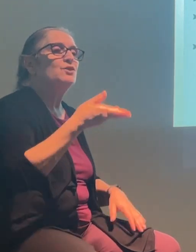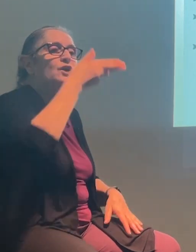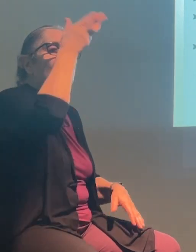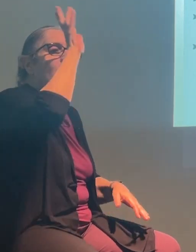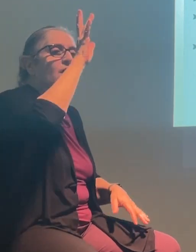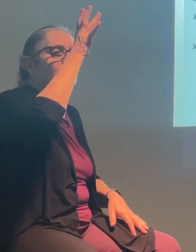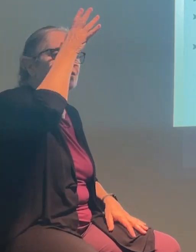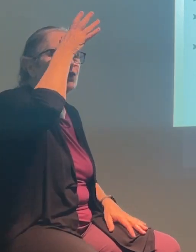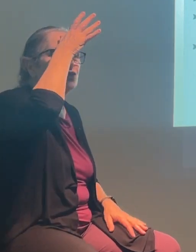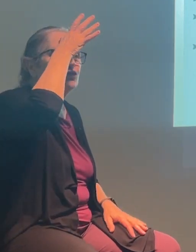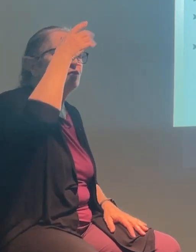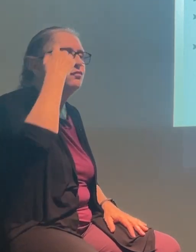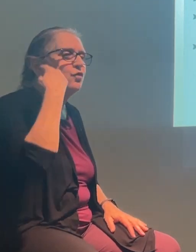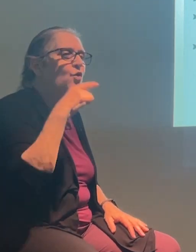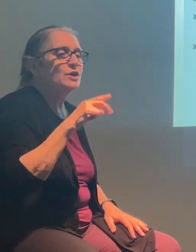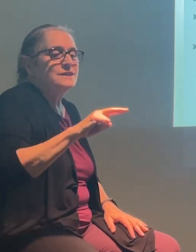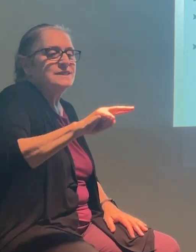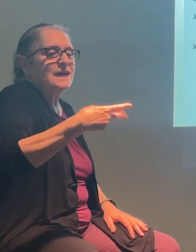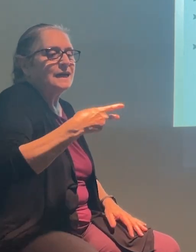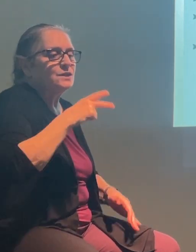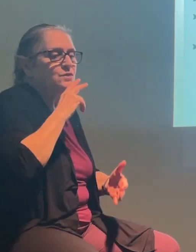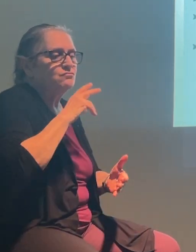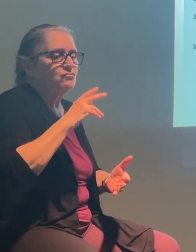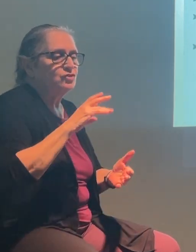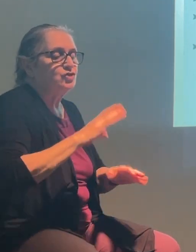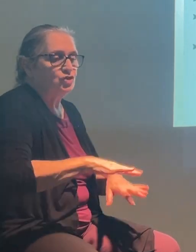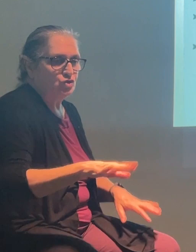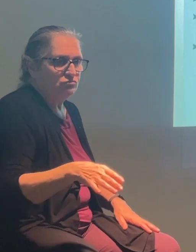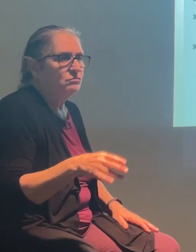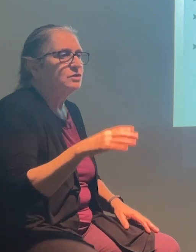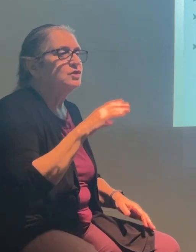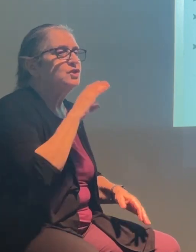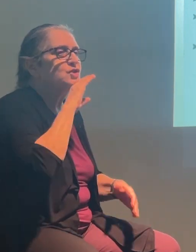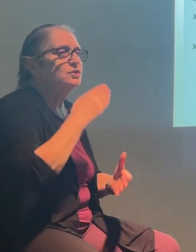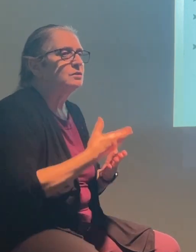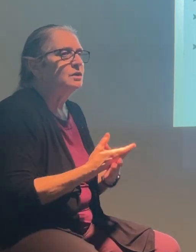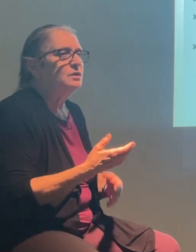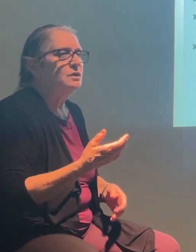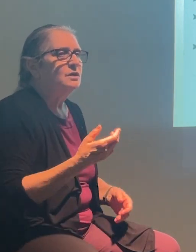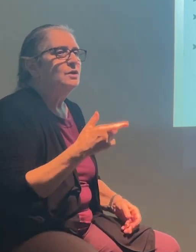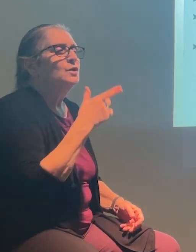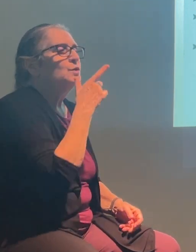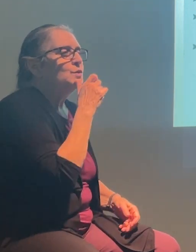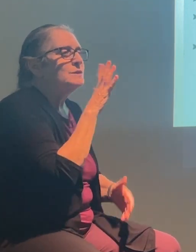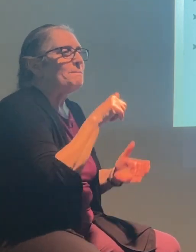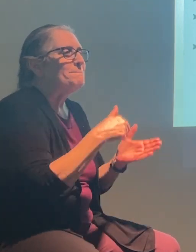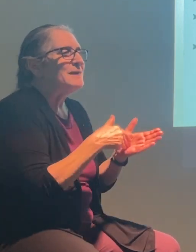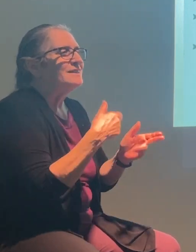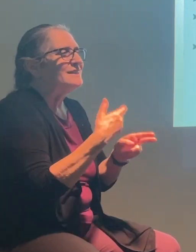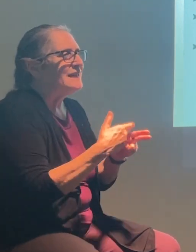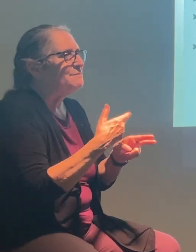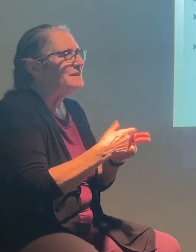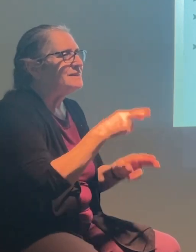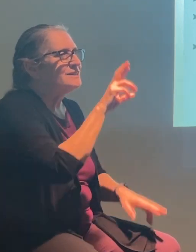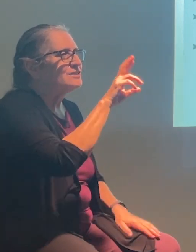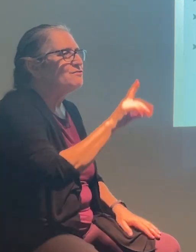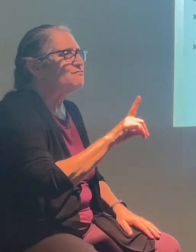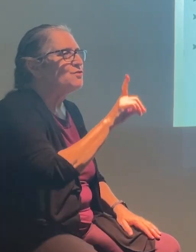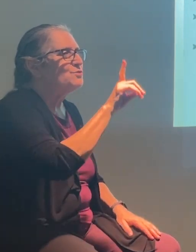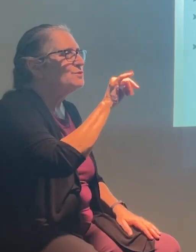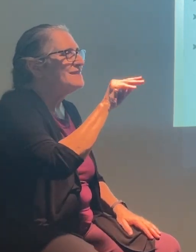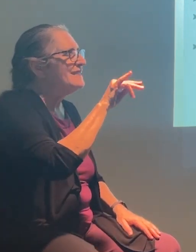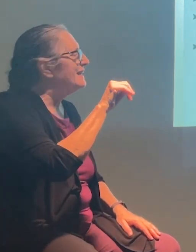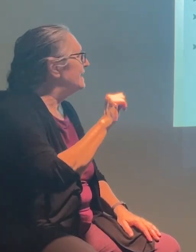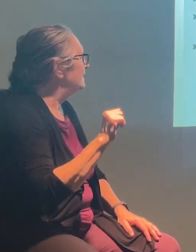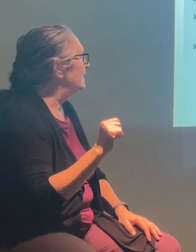of his second child, his daughter Kate, whose middle name is Rodina, in homage to Rodin. So when I